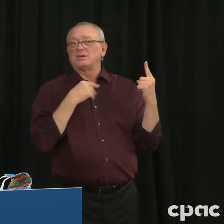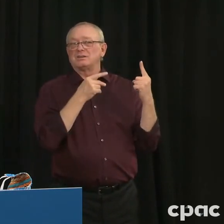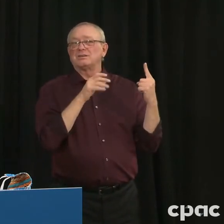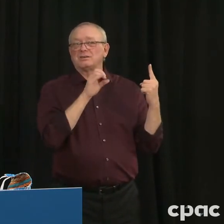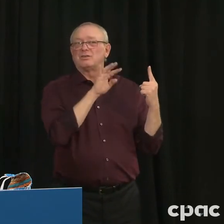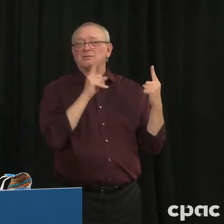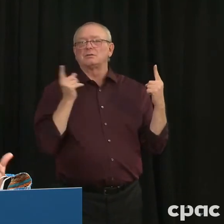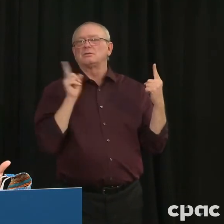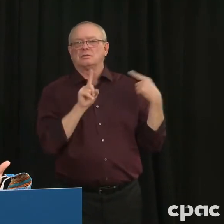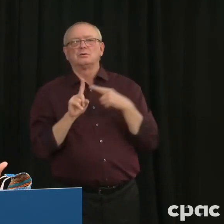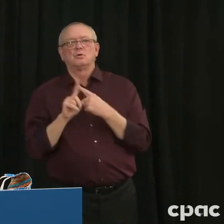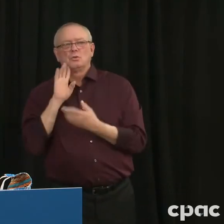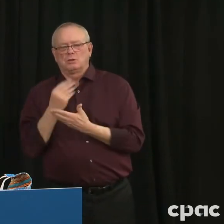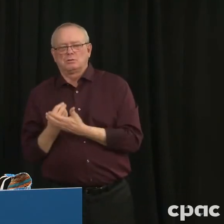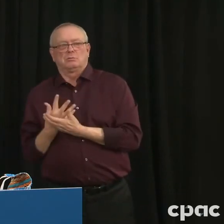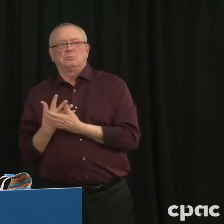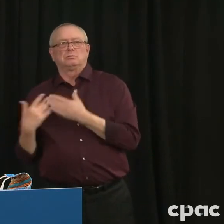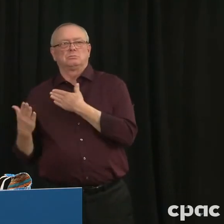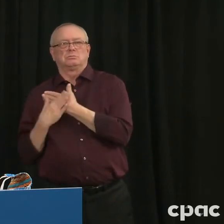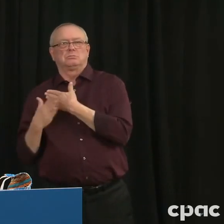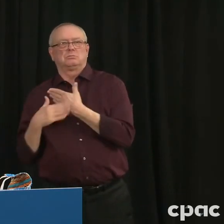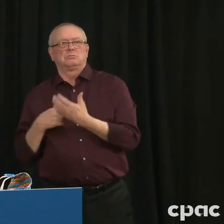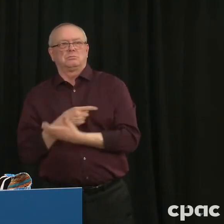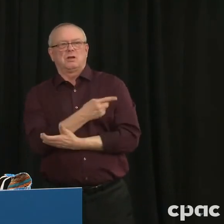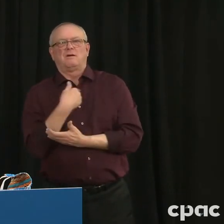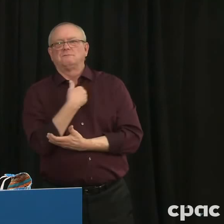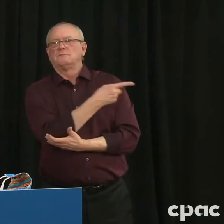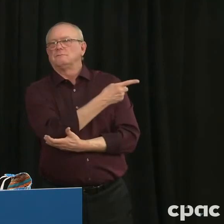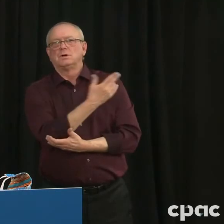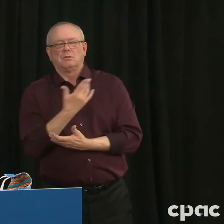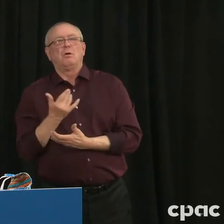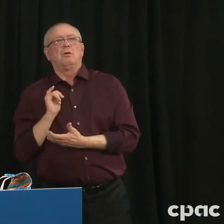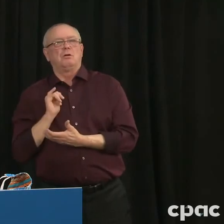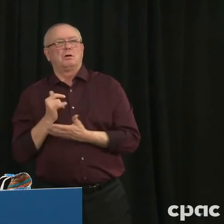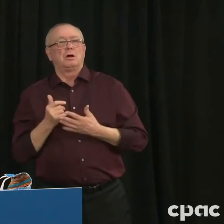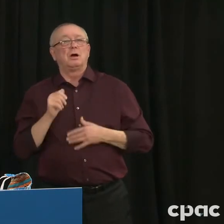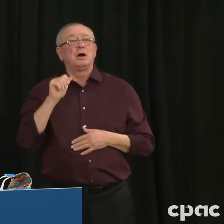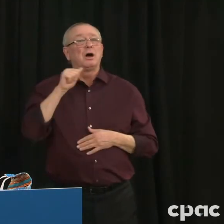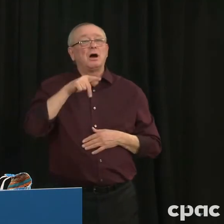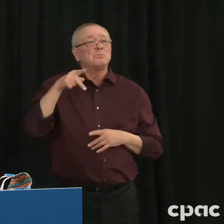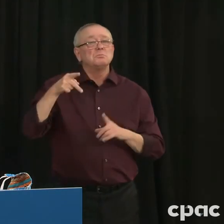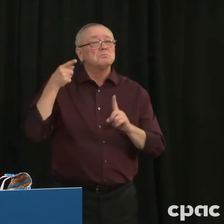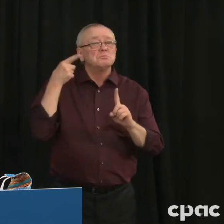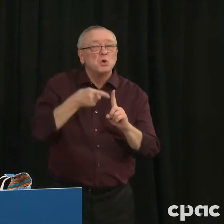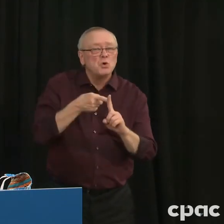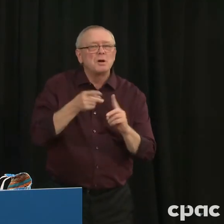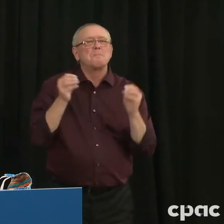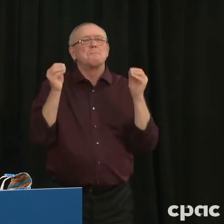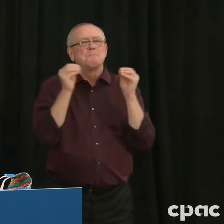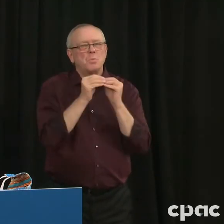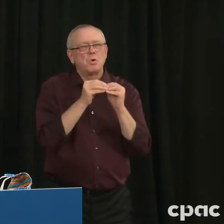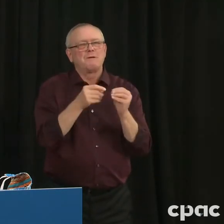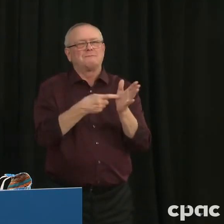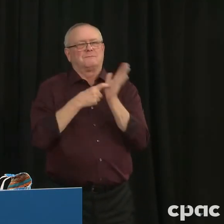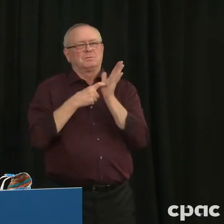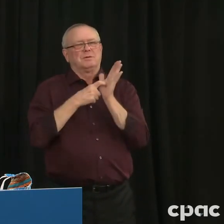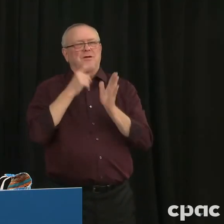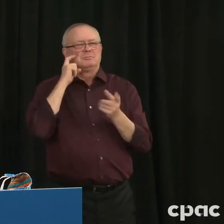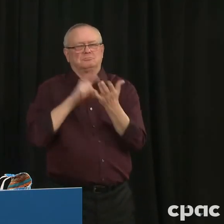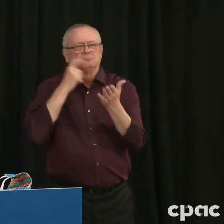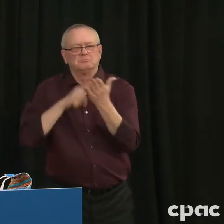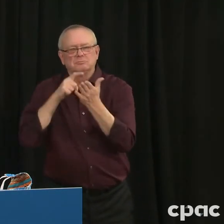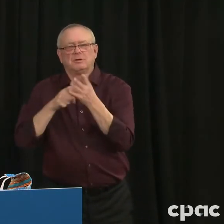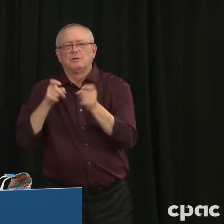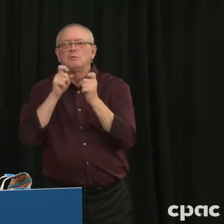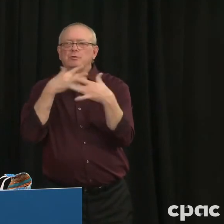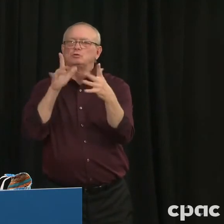the app speeds up contact tracing and makes it more effective and efficient. Thank you all for joining us. Dr. Hinshaw will